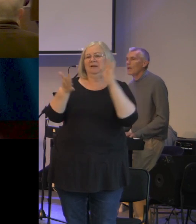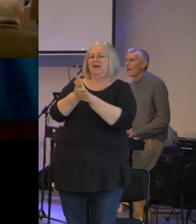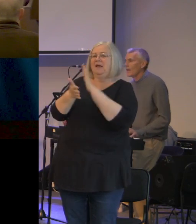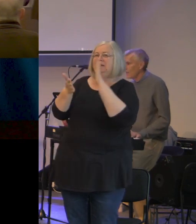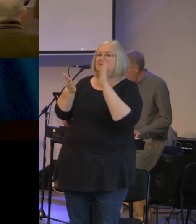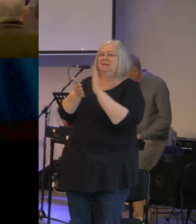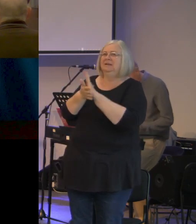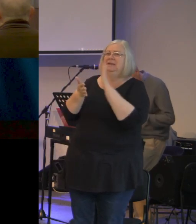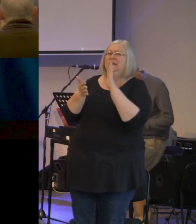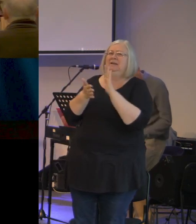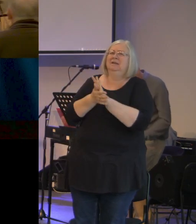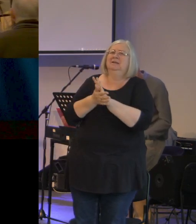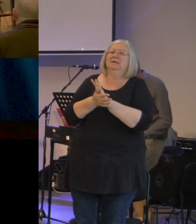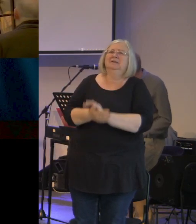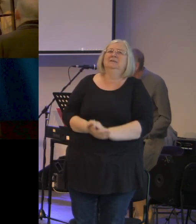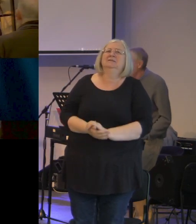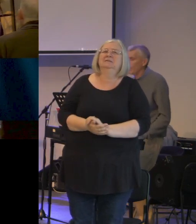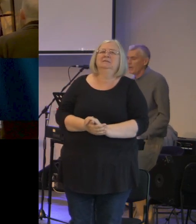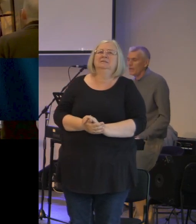and be glad in